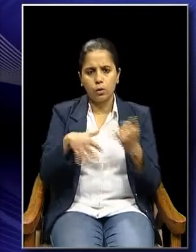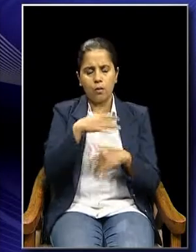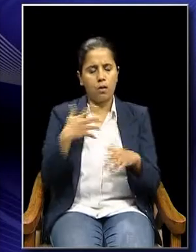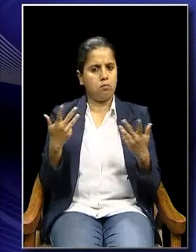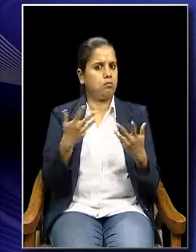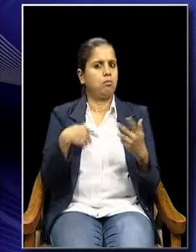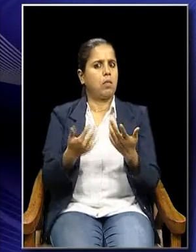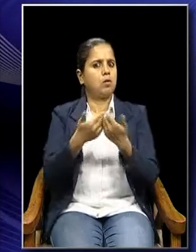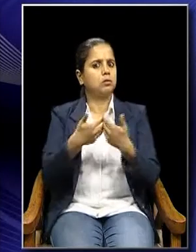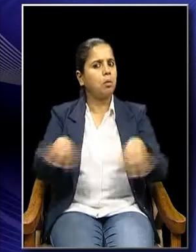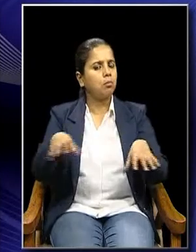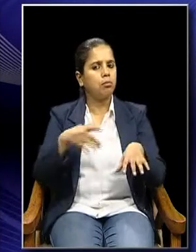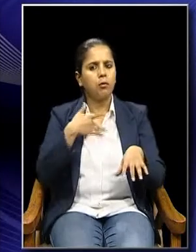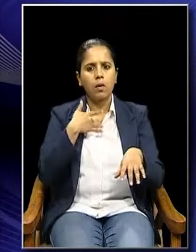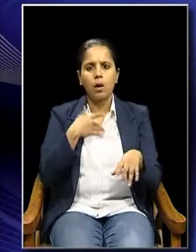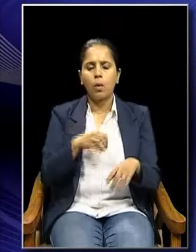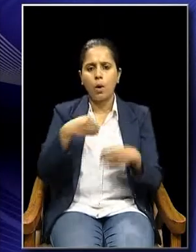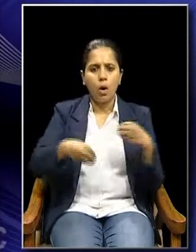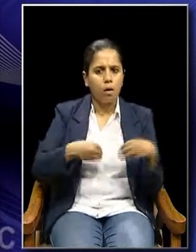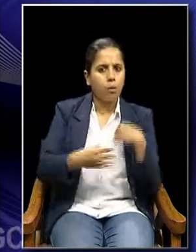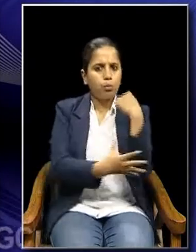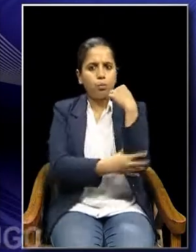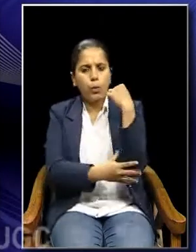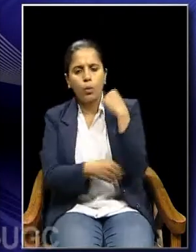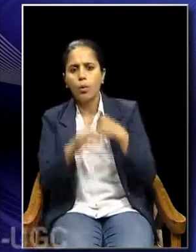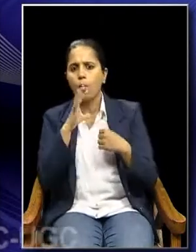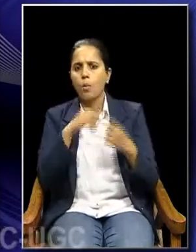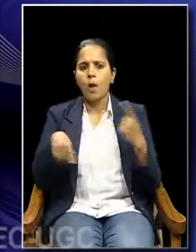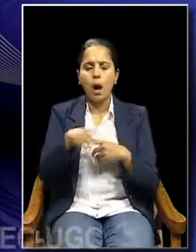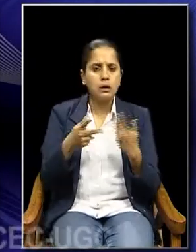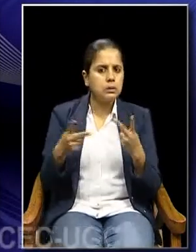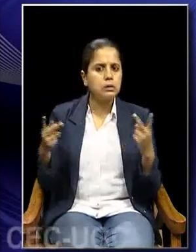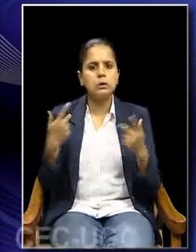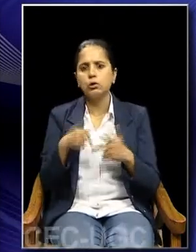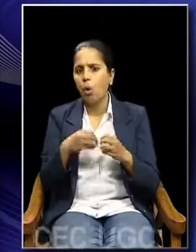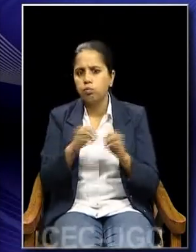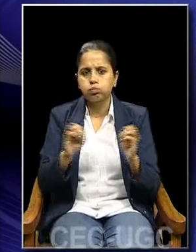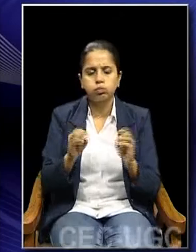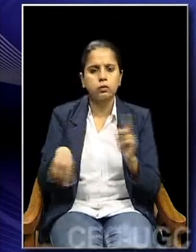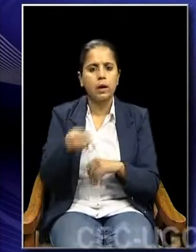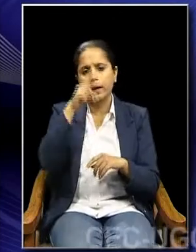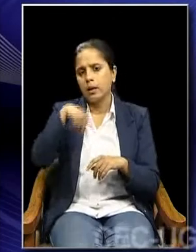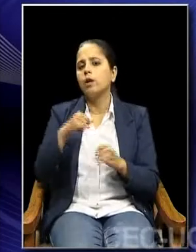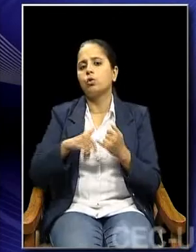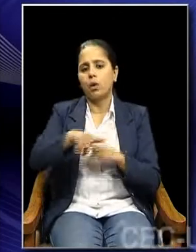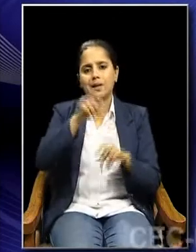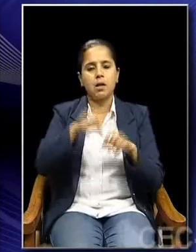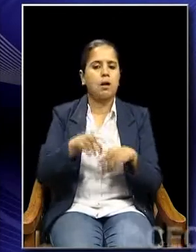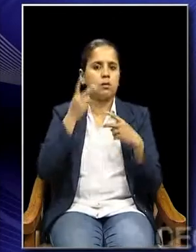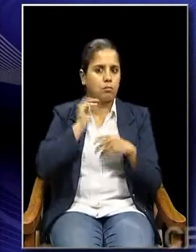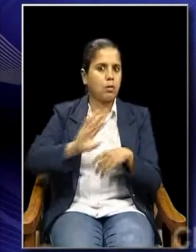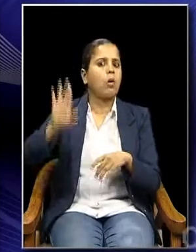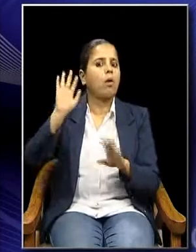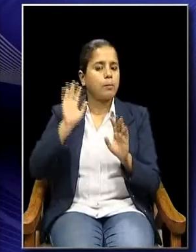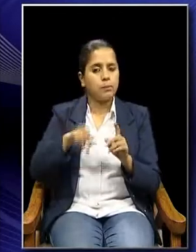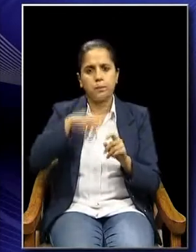the issues concerning hunger, unemployment, poverty, all of them they could be seen in the Indian society, and how Indians they were